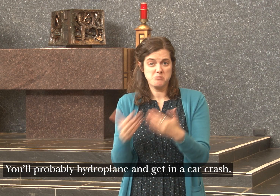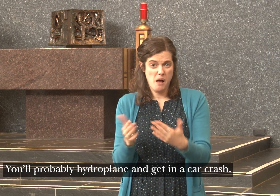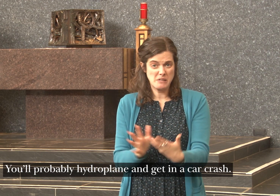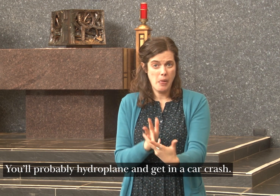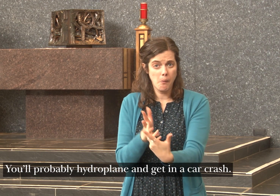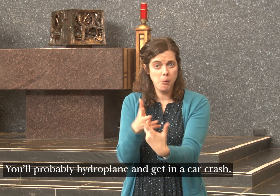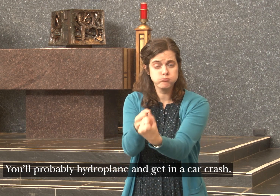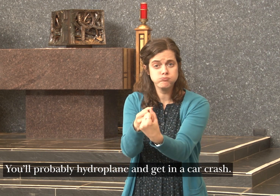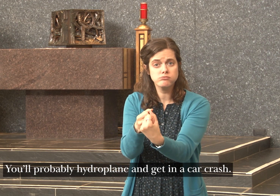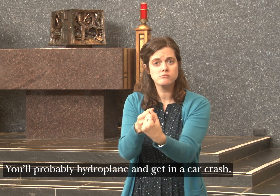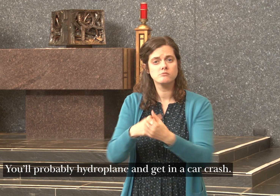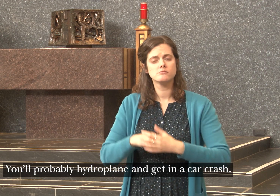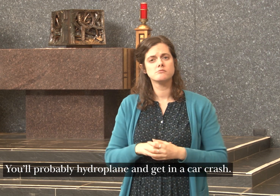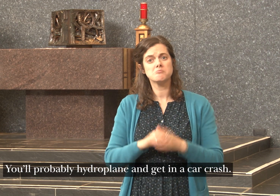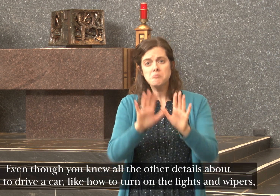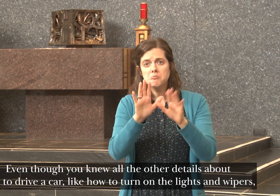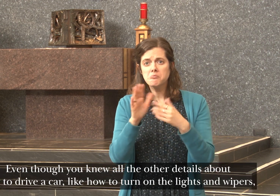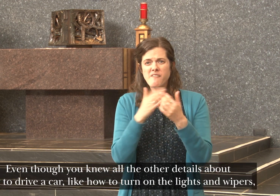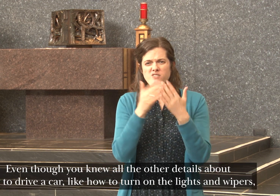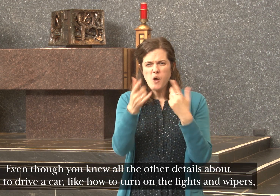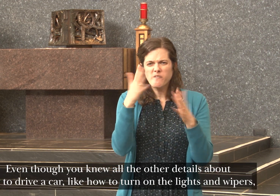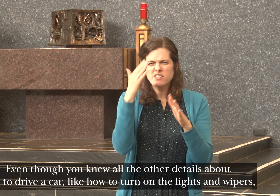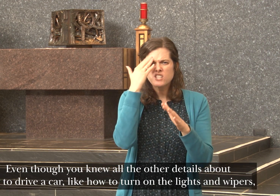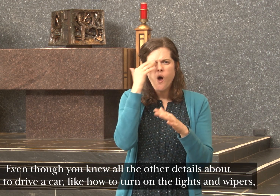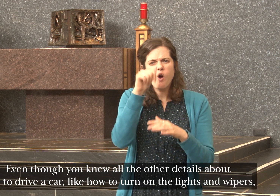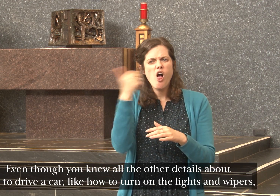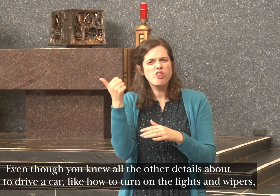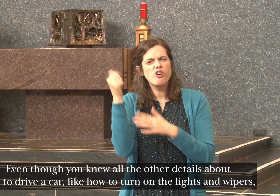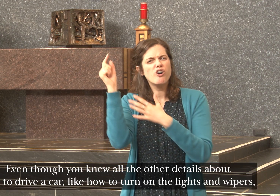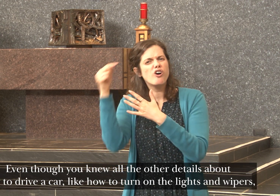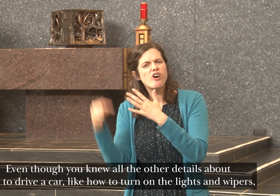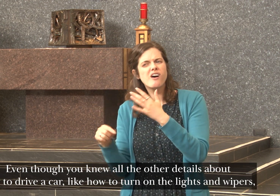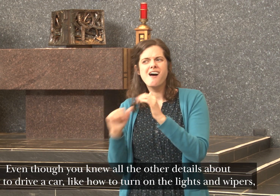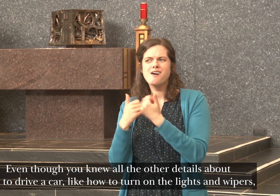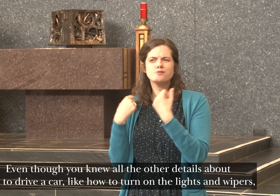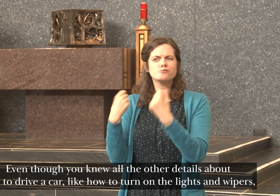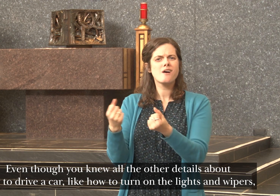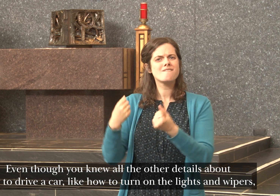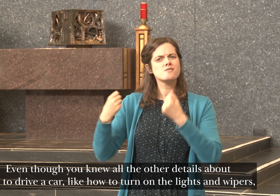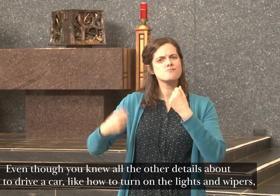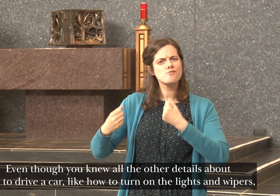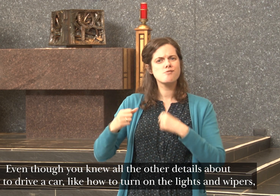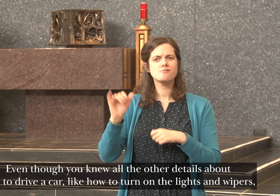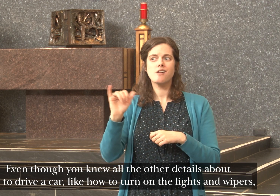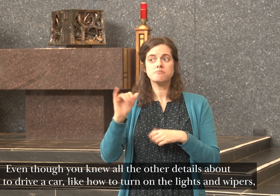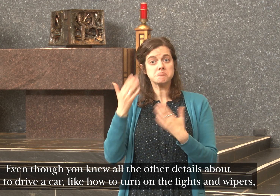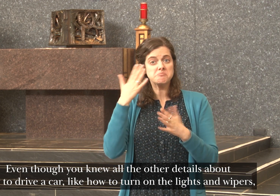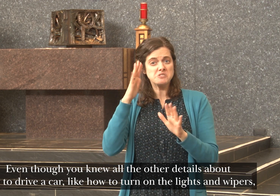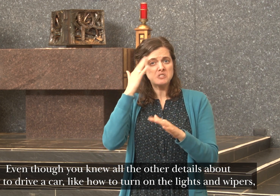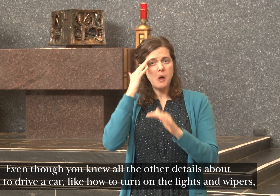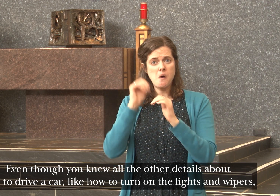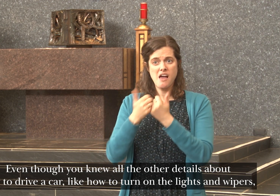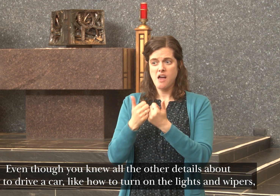crash. Even though you knew all the other details about how to drive a car, like how to turn on the lights and wipers,